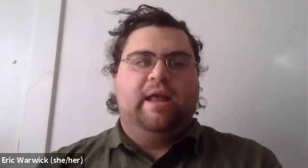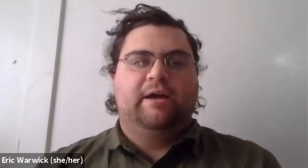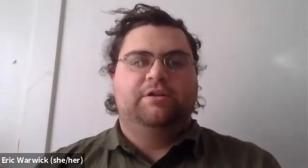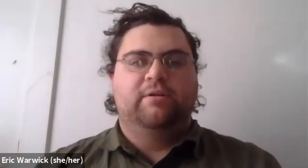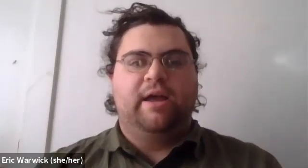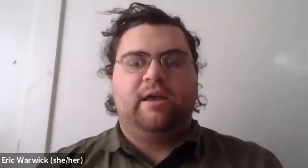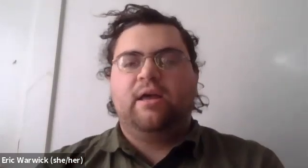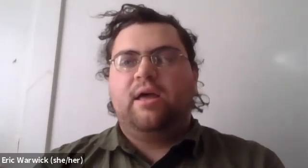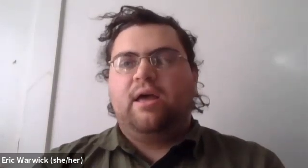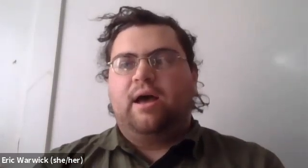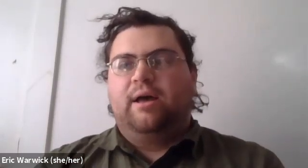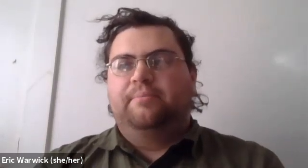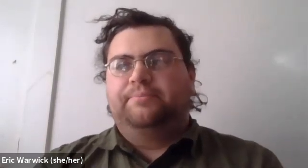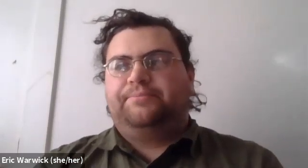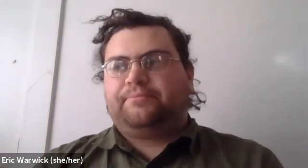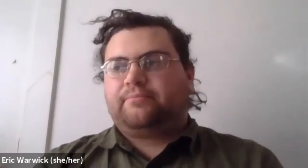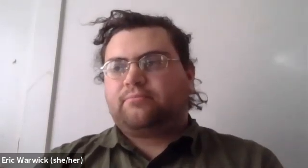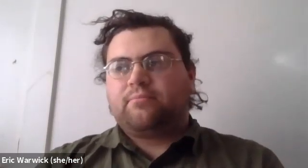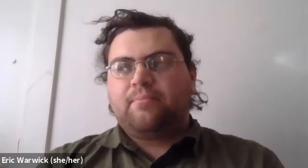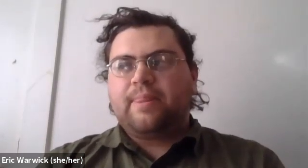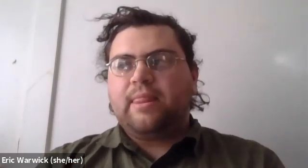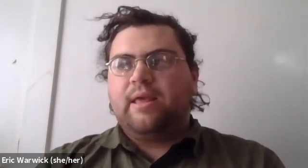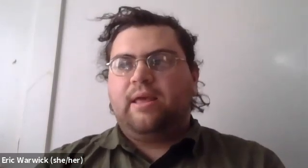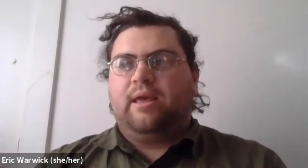see it in action, right?